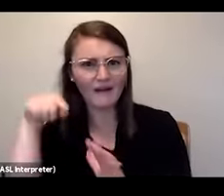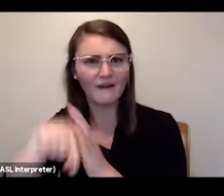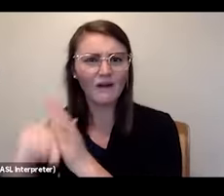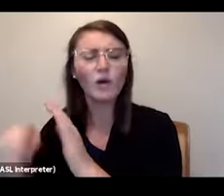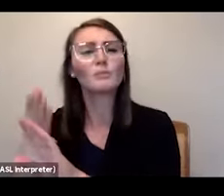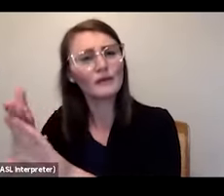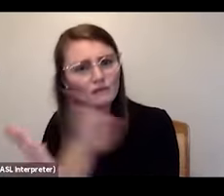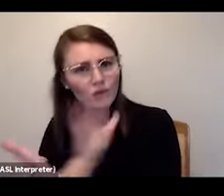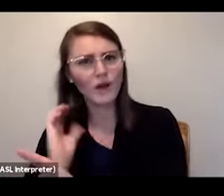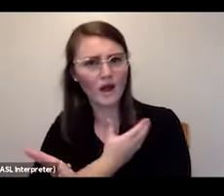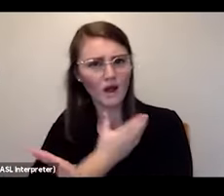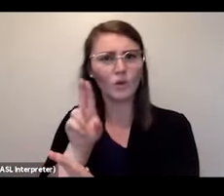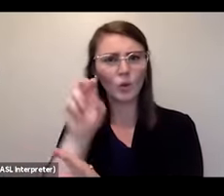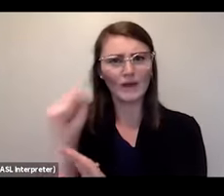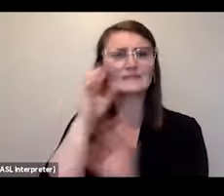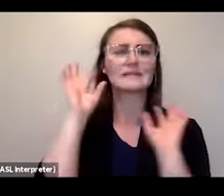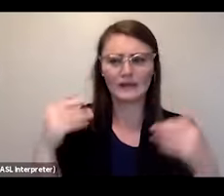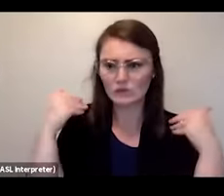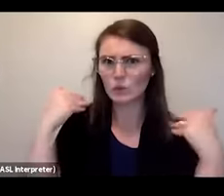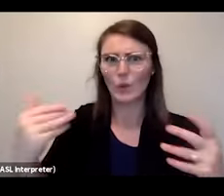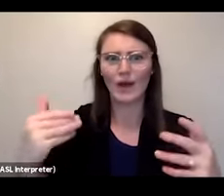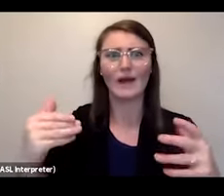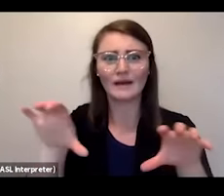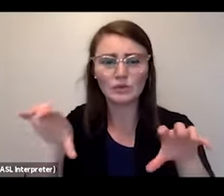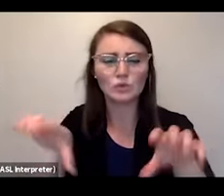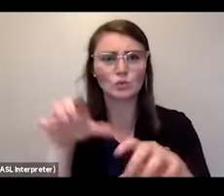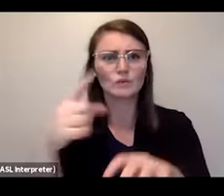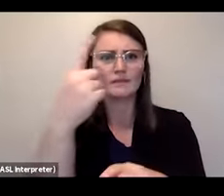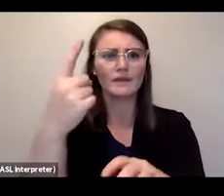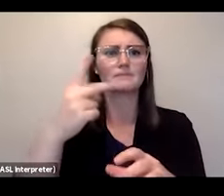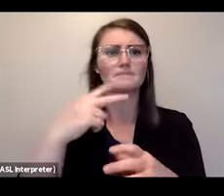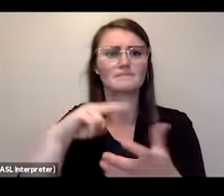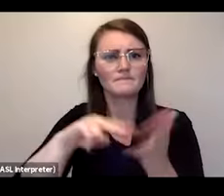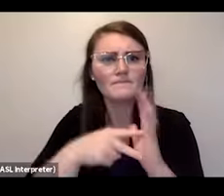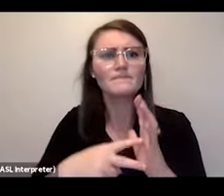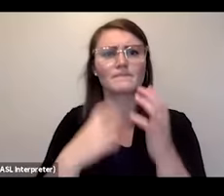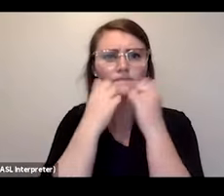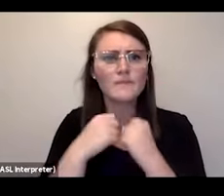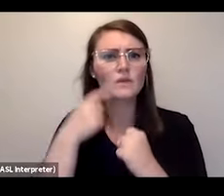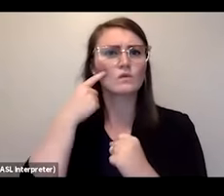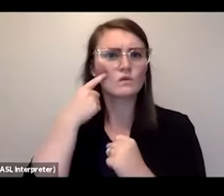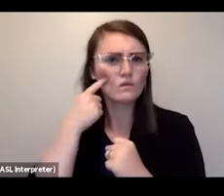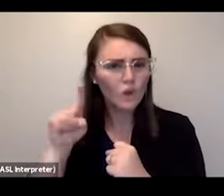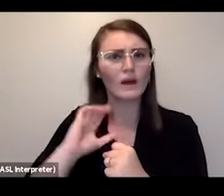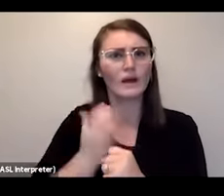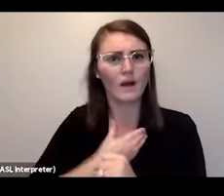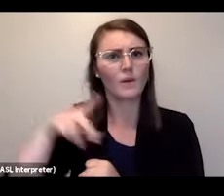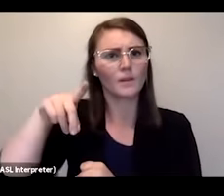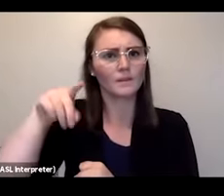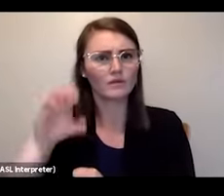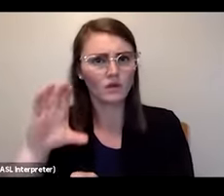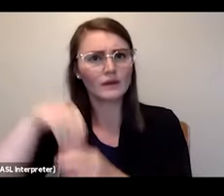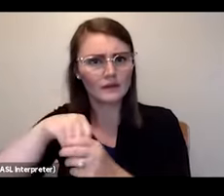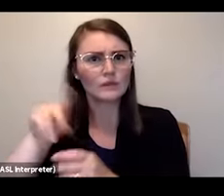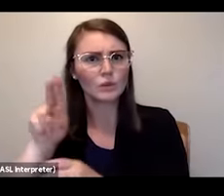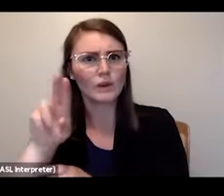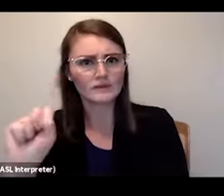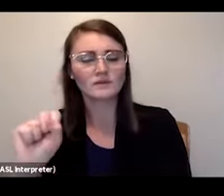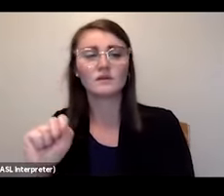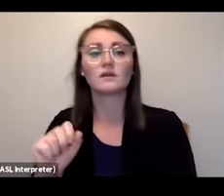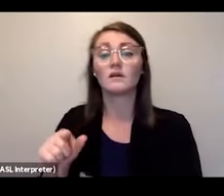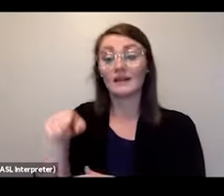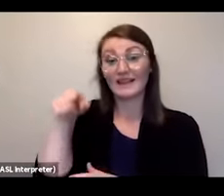our leaders are replaced by meaningful action? We must realize that these issues are not detached from academia.